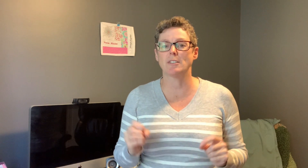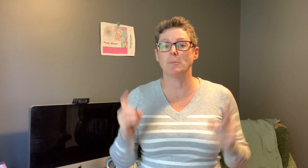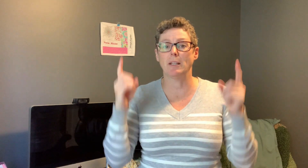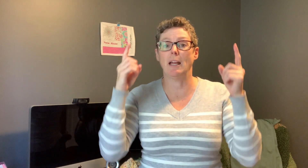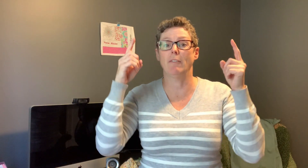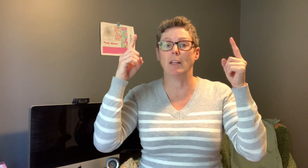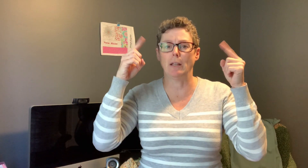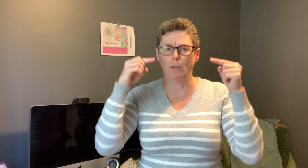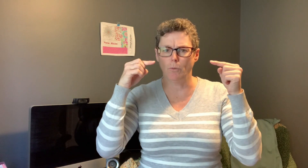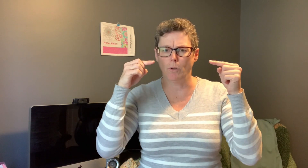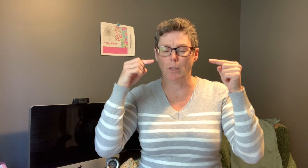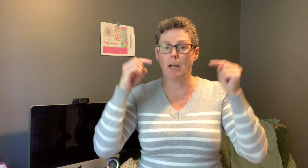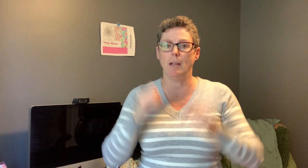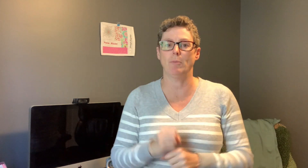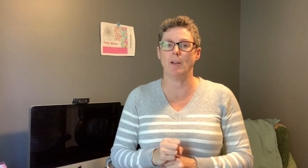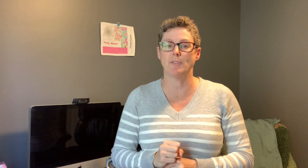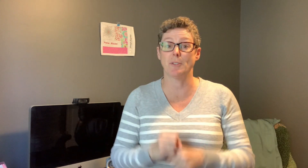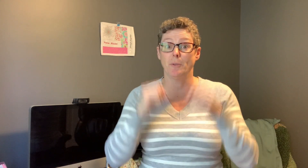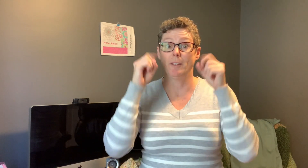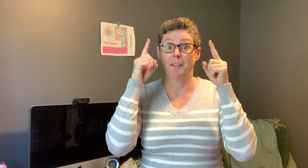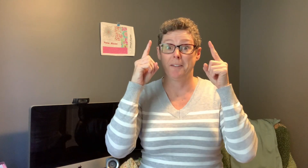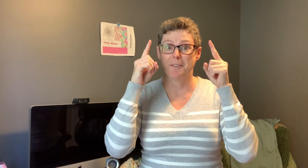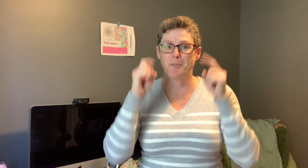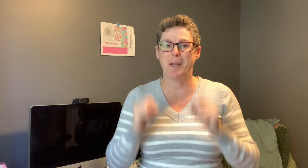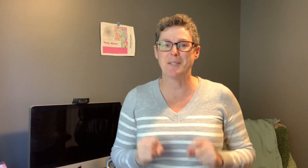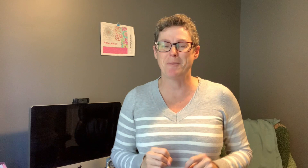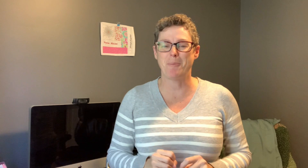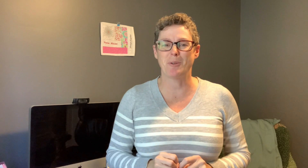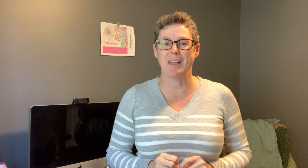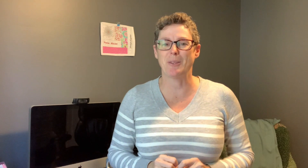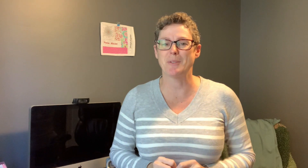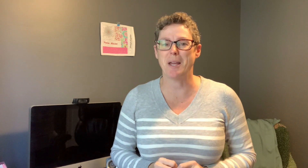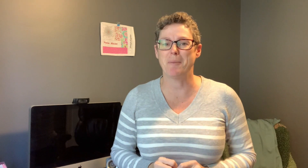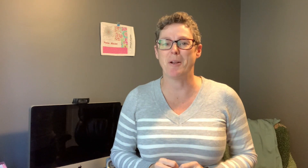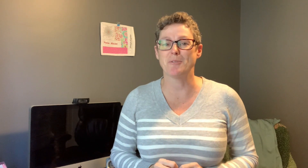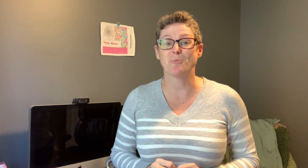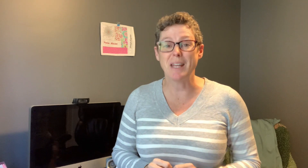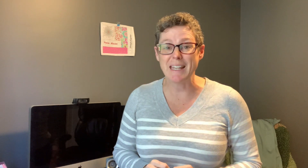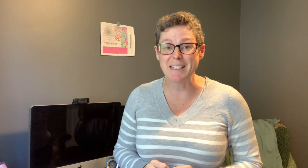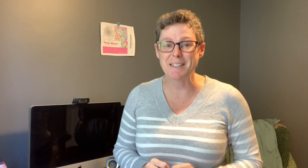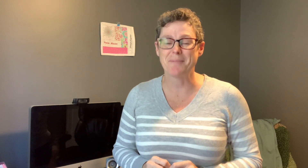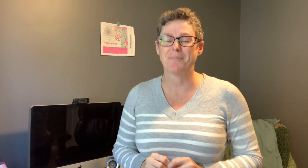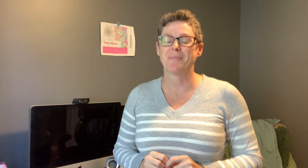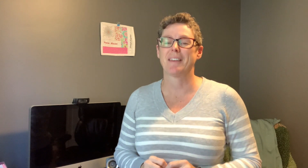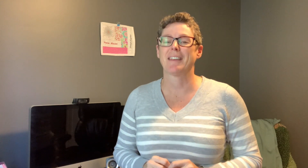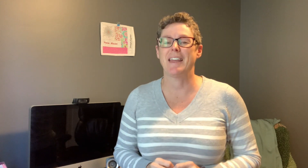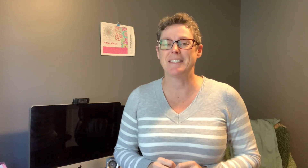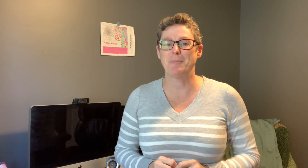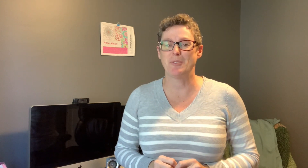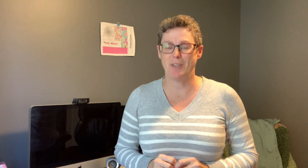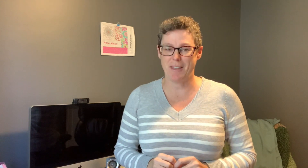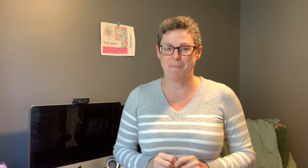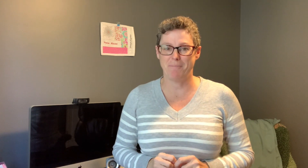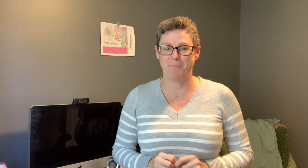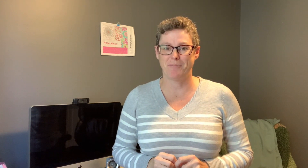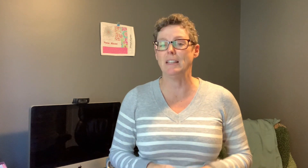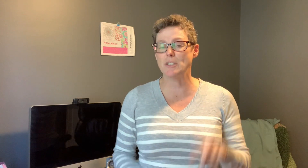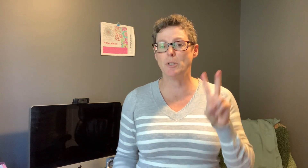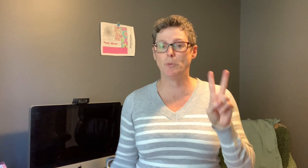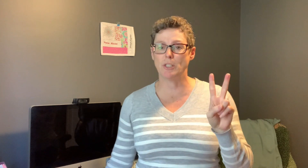typically have a lowered eyebrow. So trying to remember to get those eyebrows raised and demonstrate that. Let's go on to question